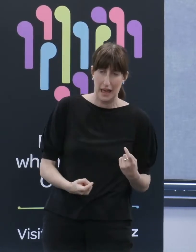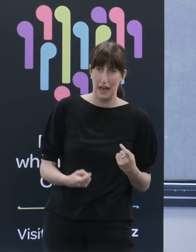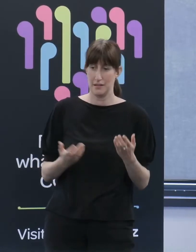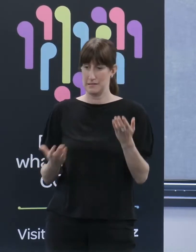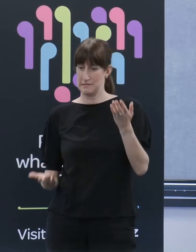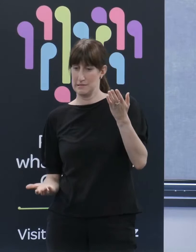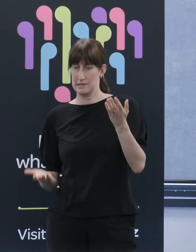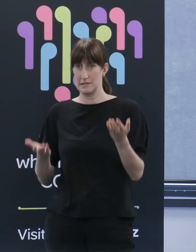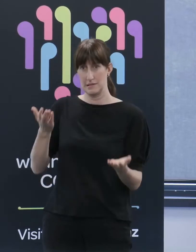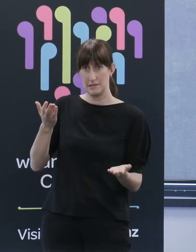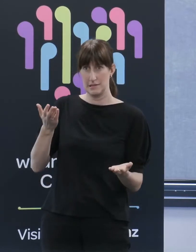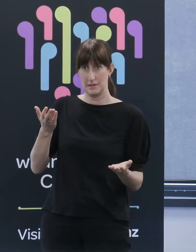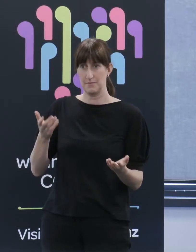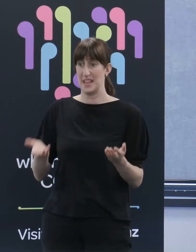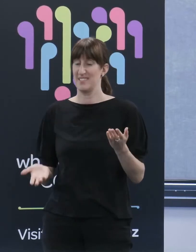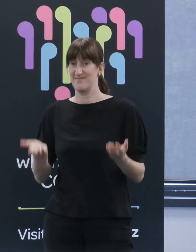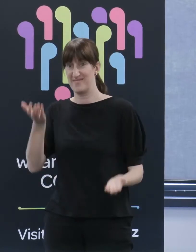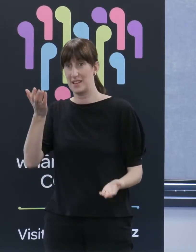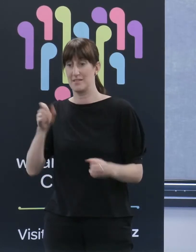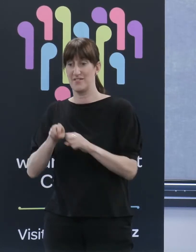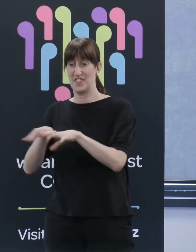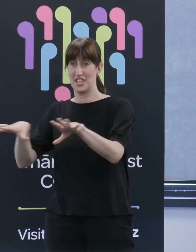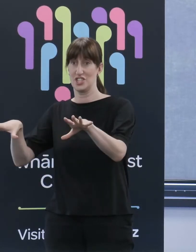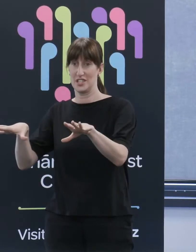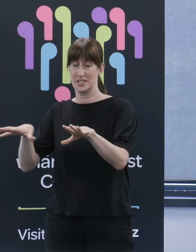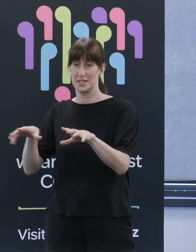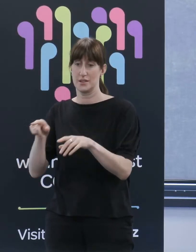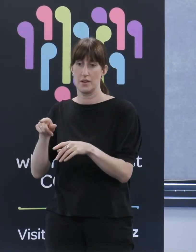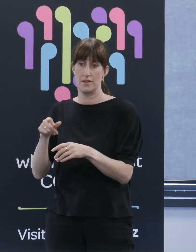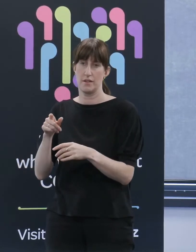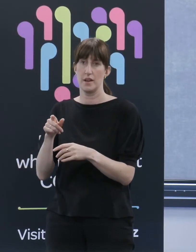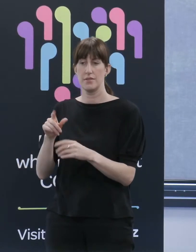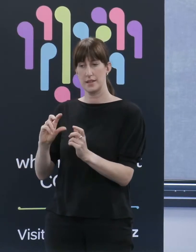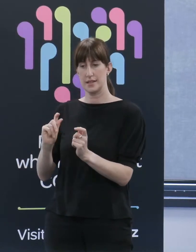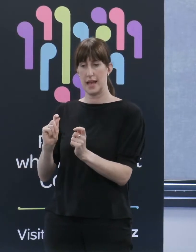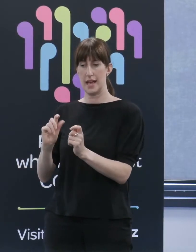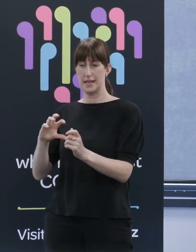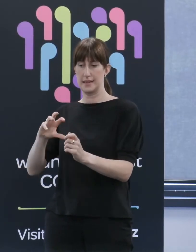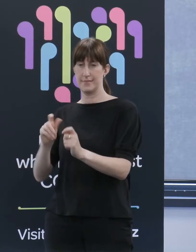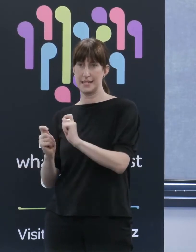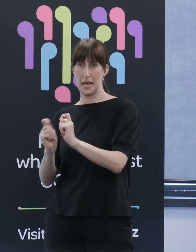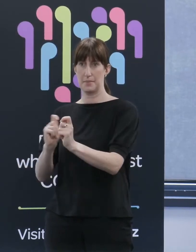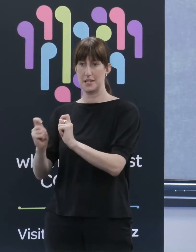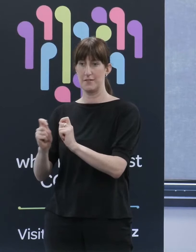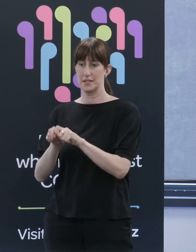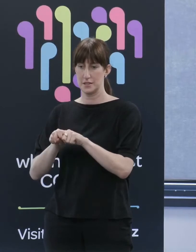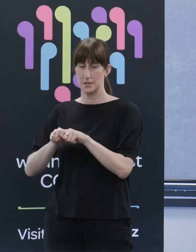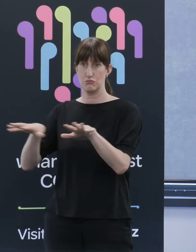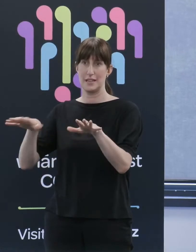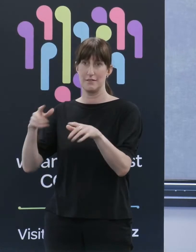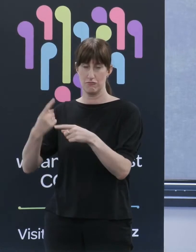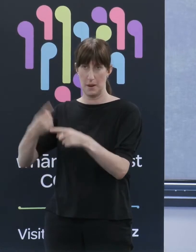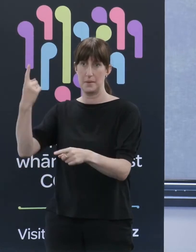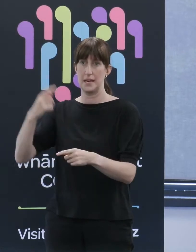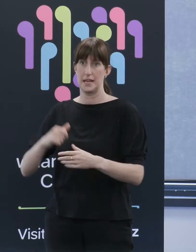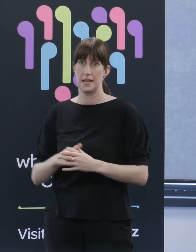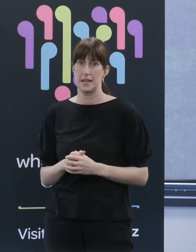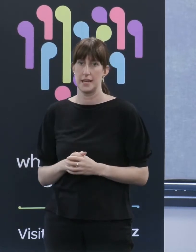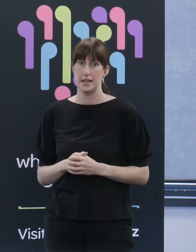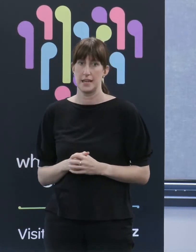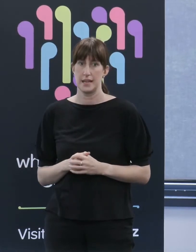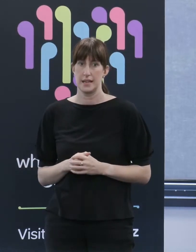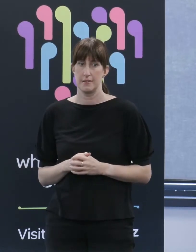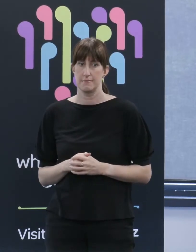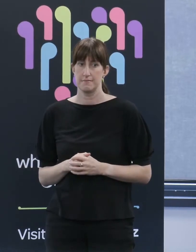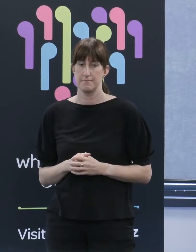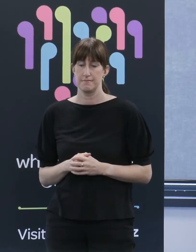this infectious BA2 variant has proved very adaptive and is being spread very rapidly. So Minister Verrill